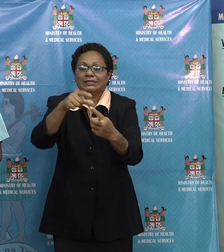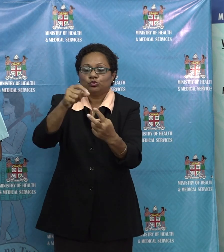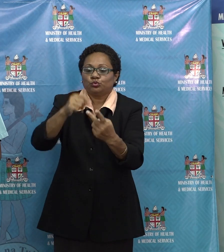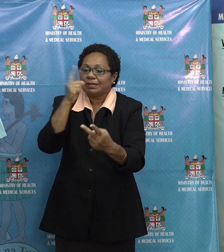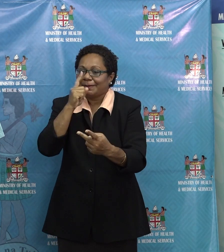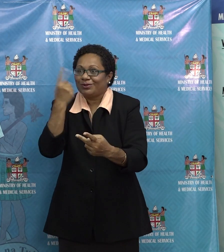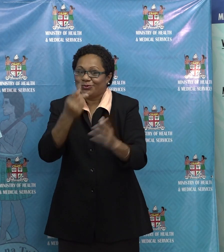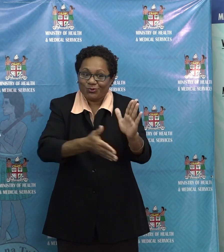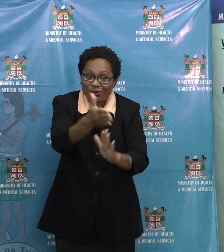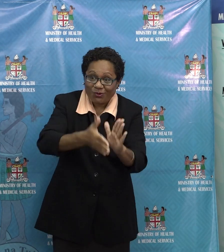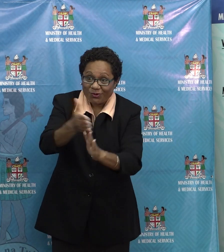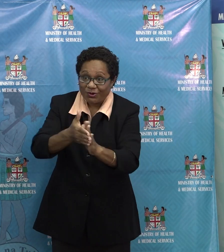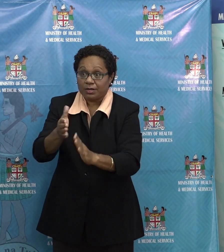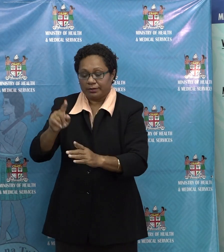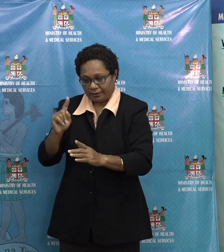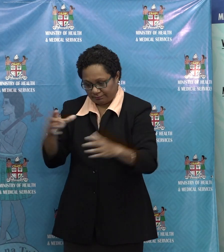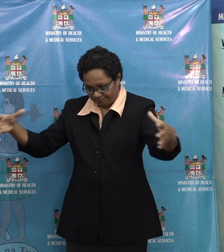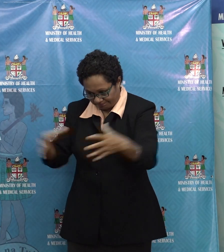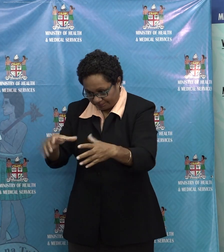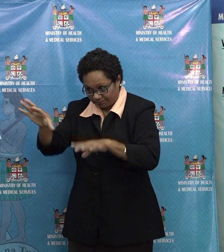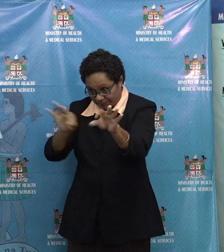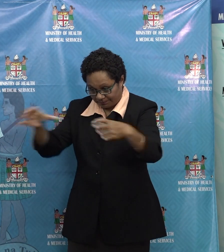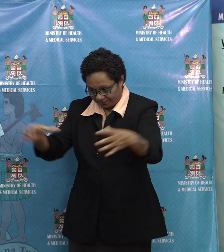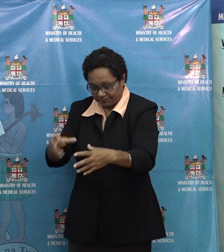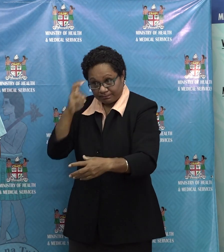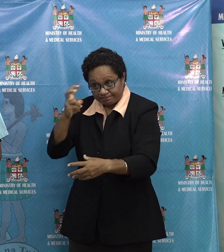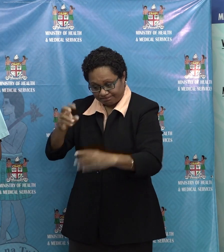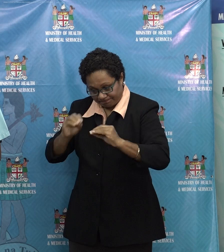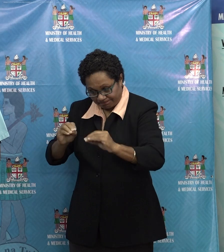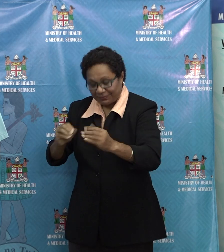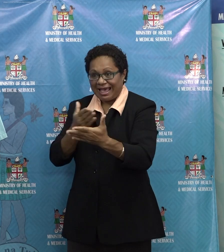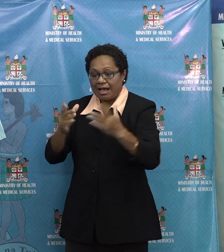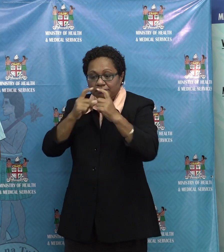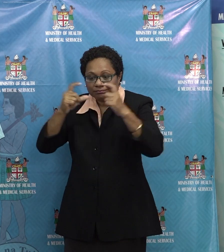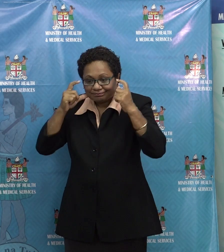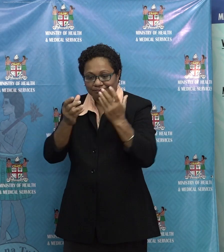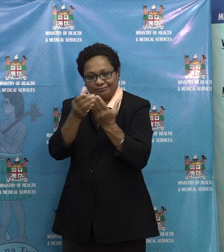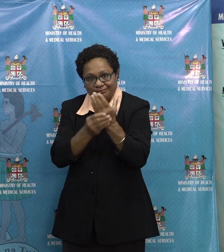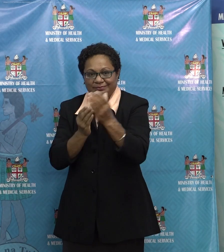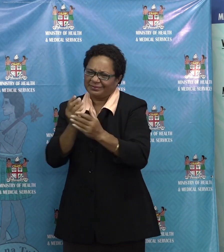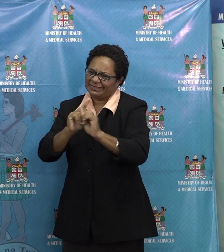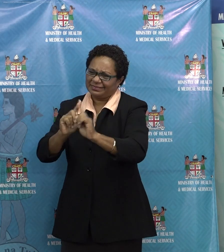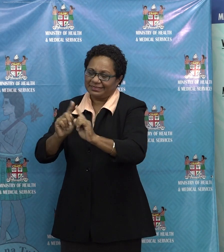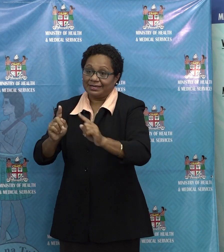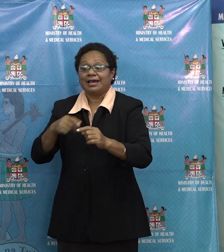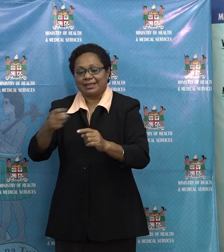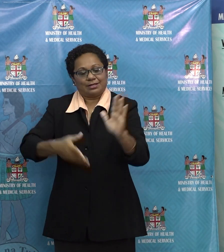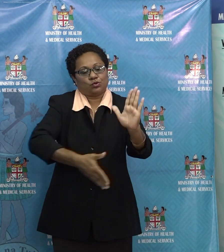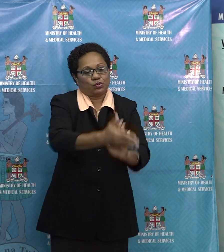them, particularly around infection control and the use of PPE, and then they are sent out in